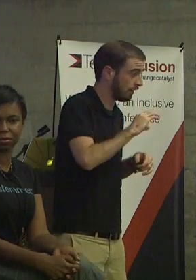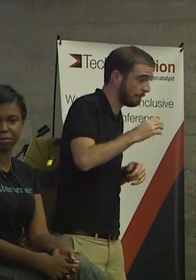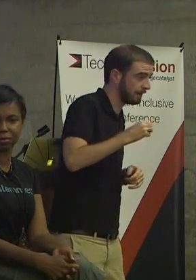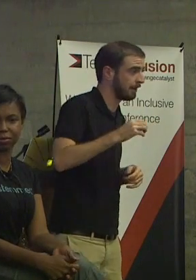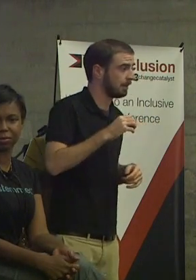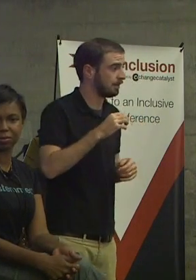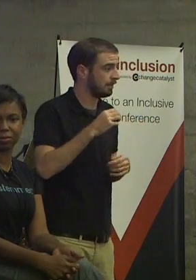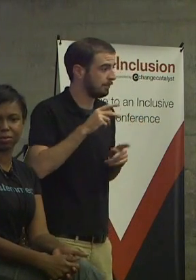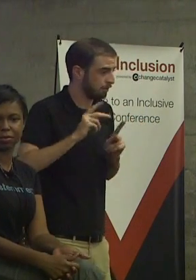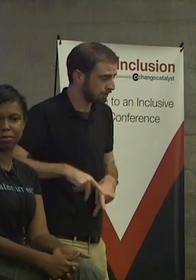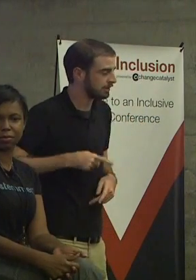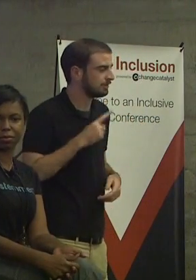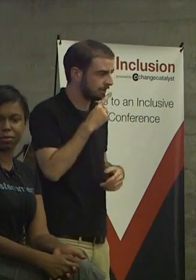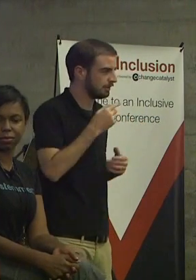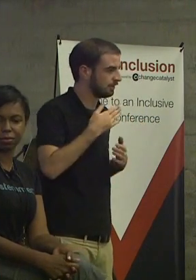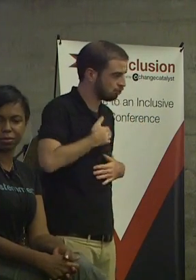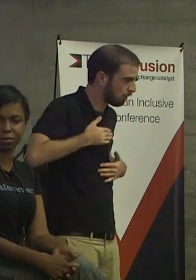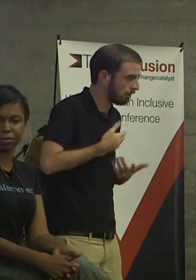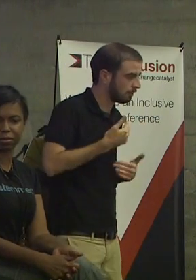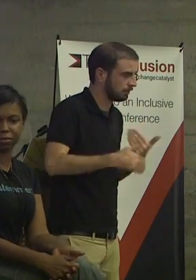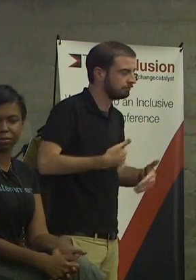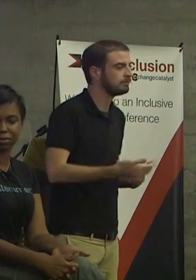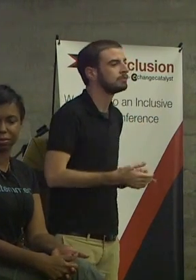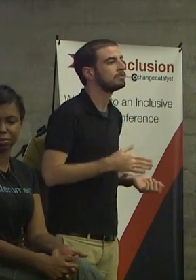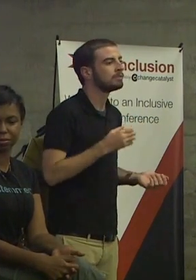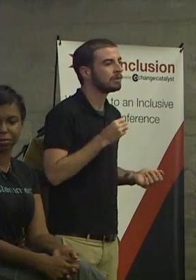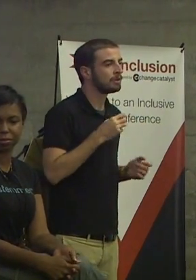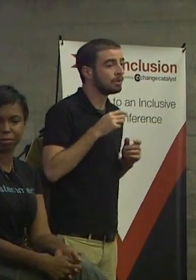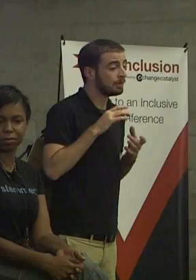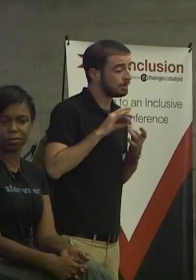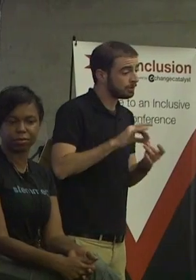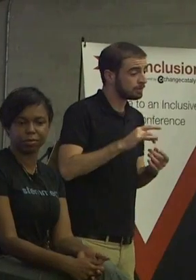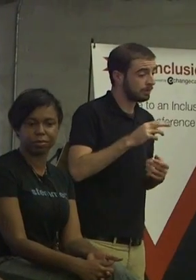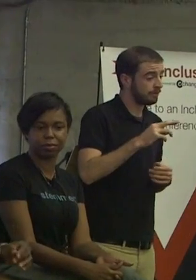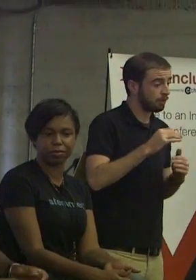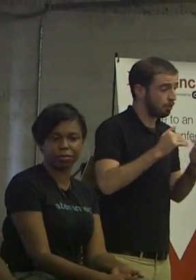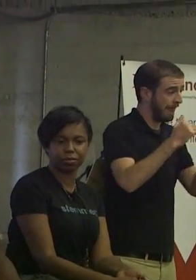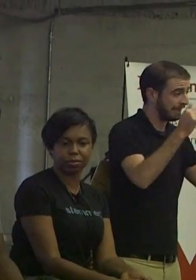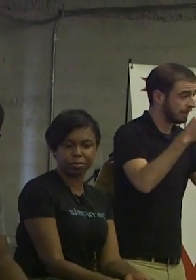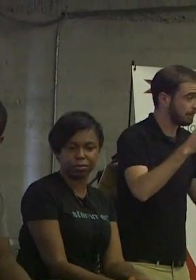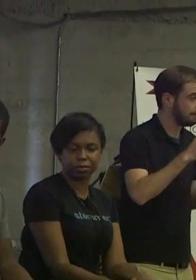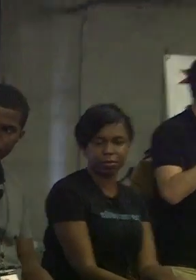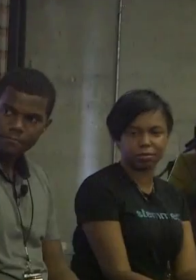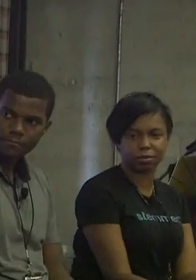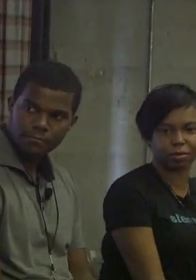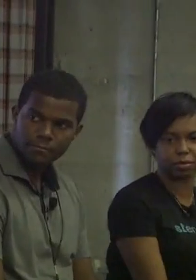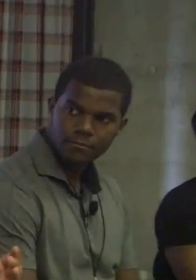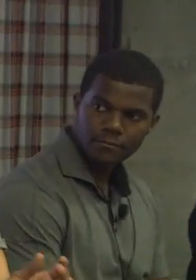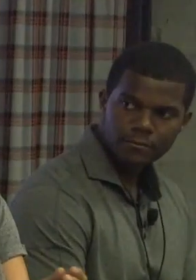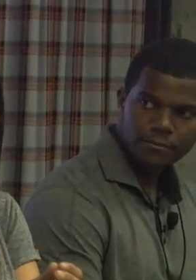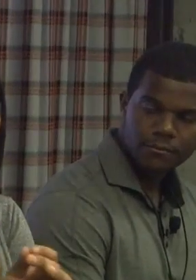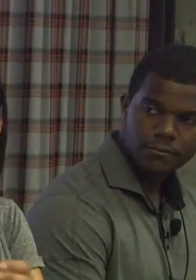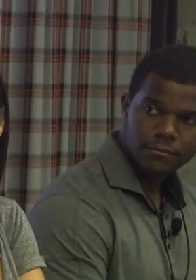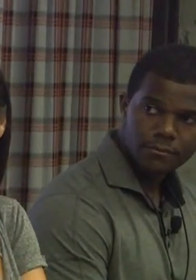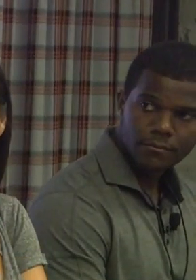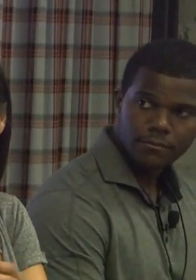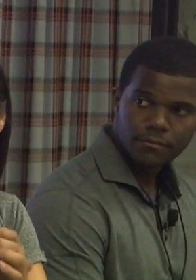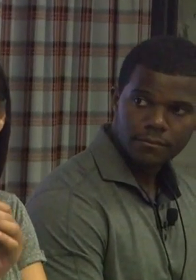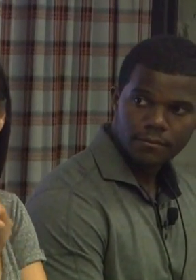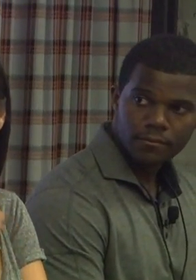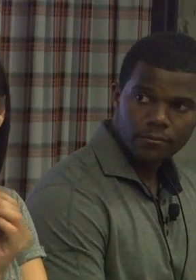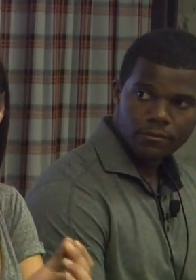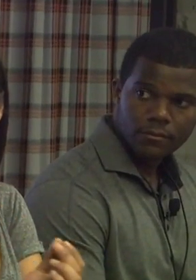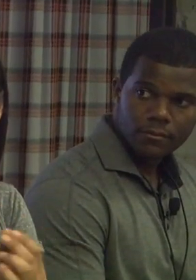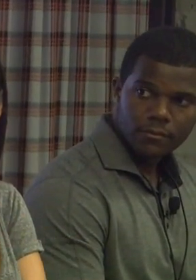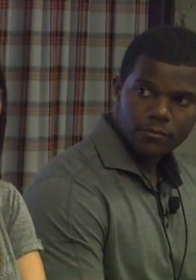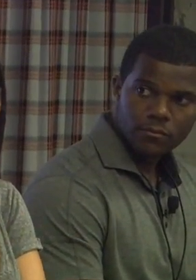is truly meritocratic. With respect to the ranking of the audition performances process itself. We look at signals that